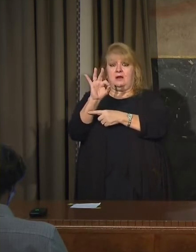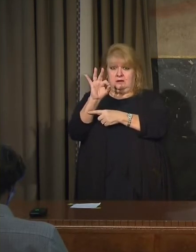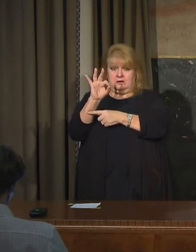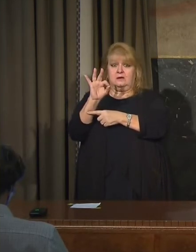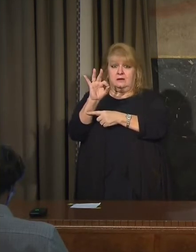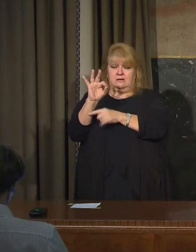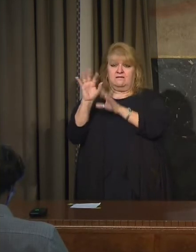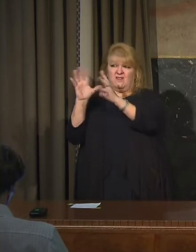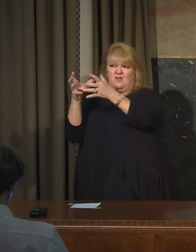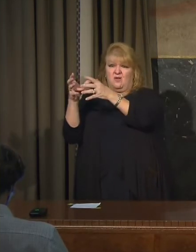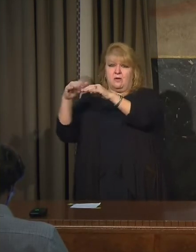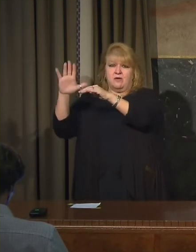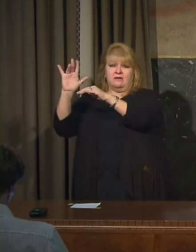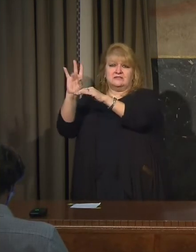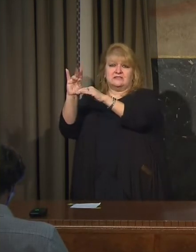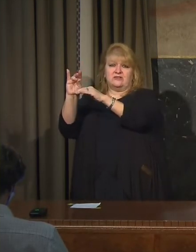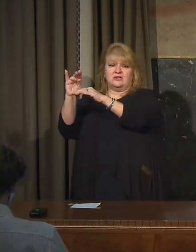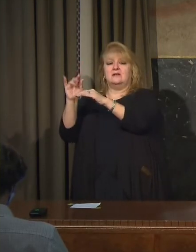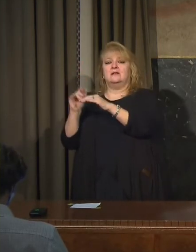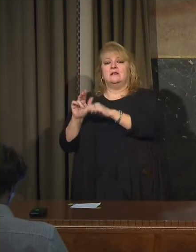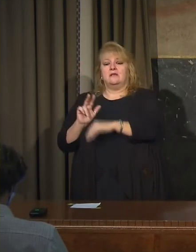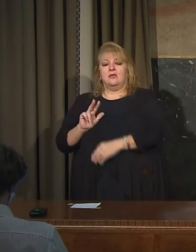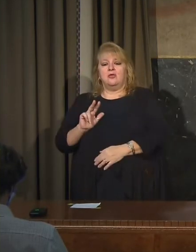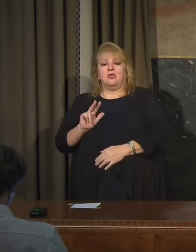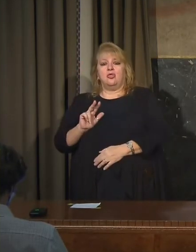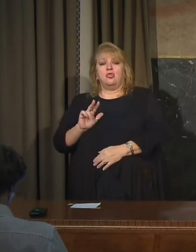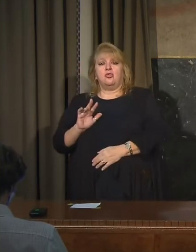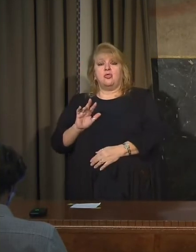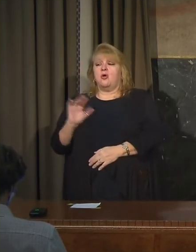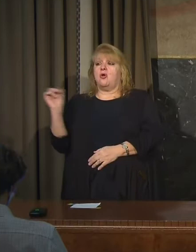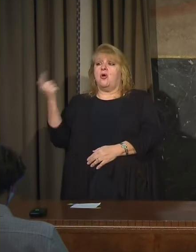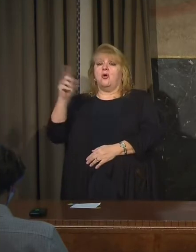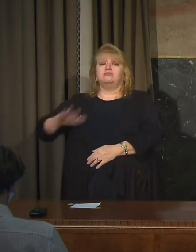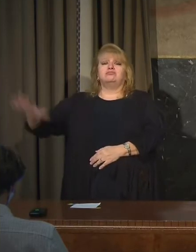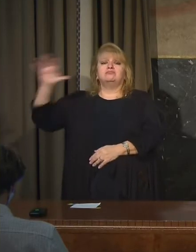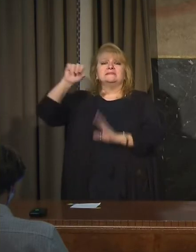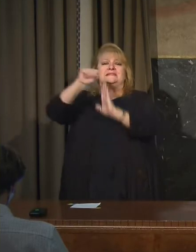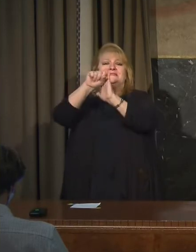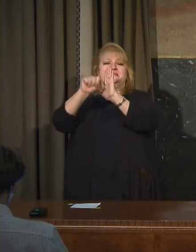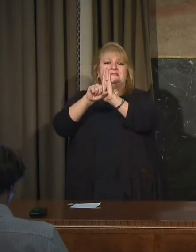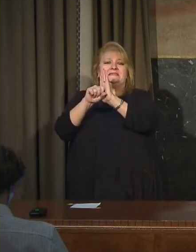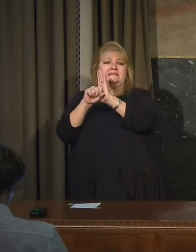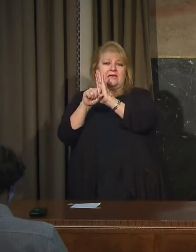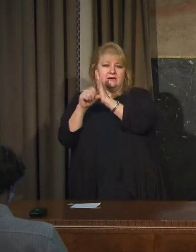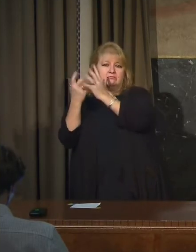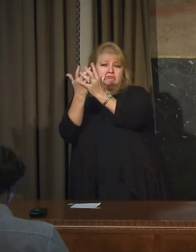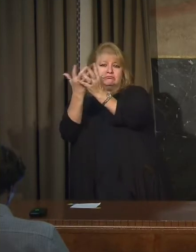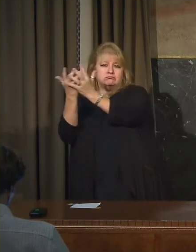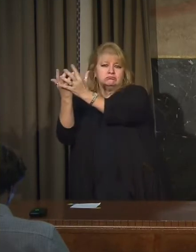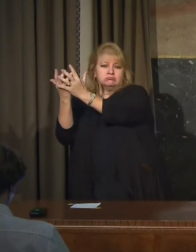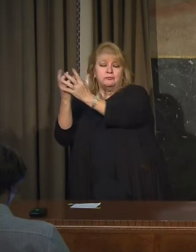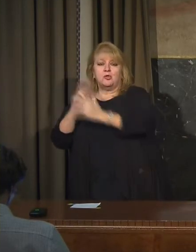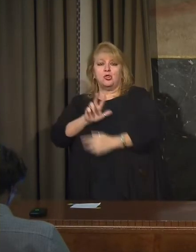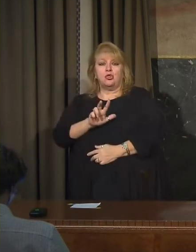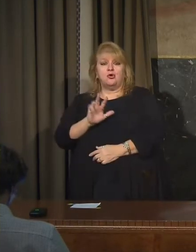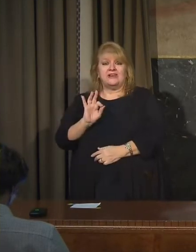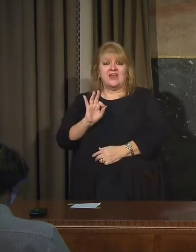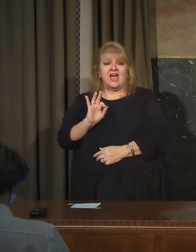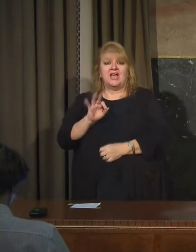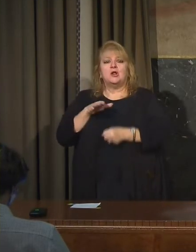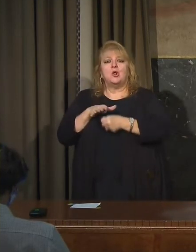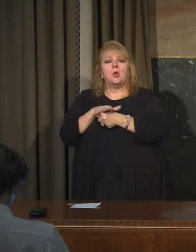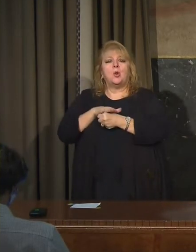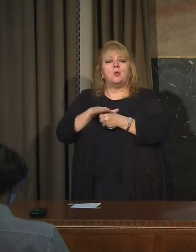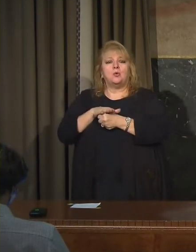category. All but 39 of them are housed in state institutions, state facilities. 39 are housed at the